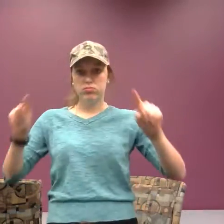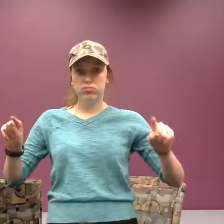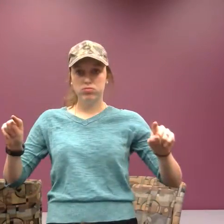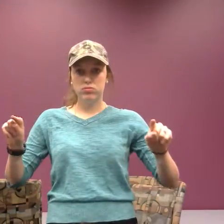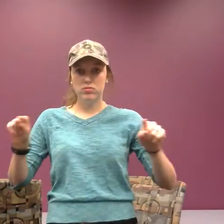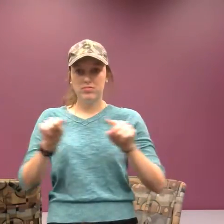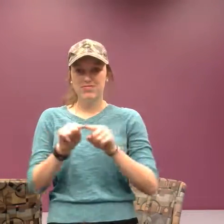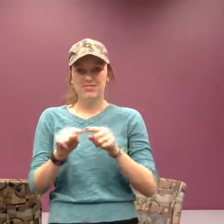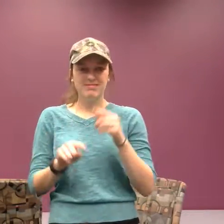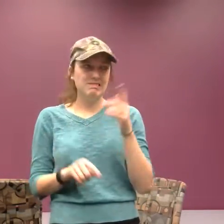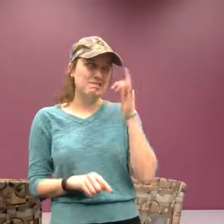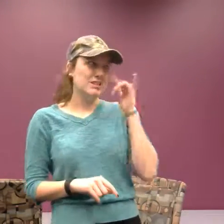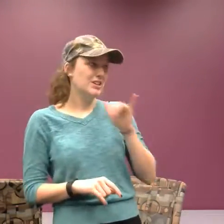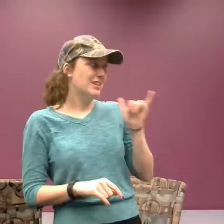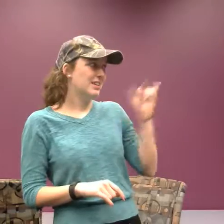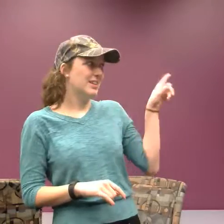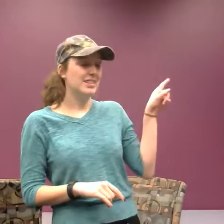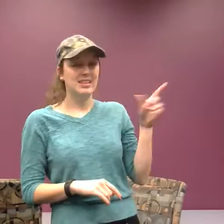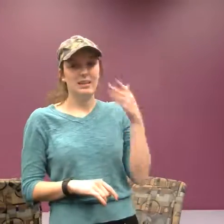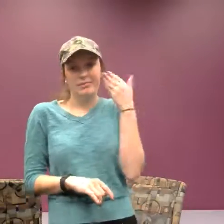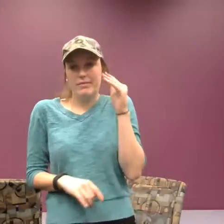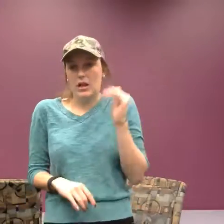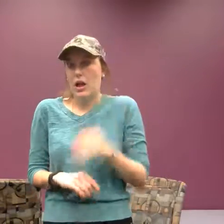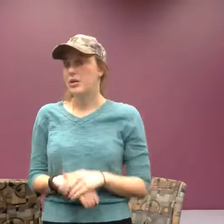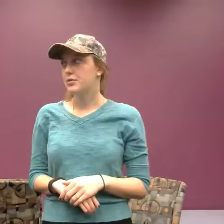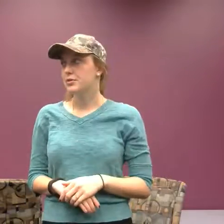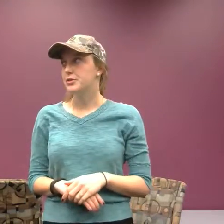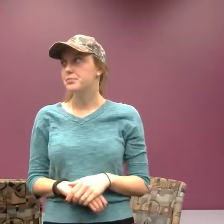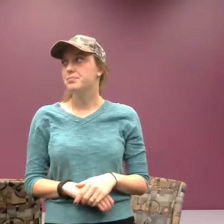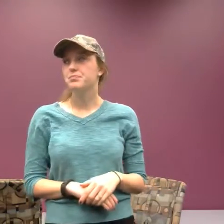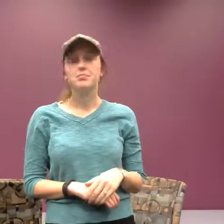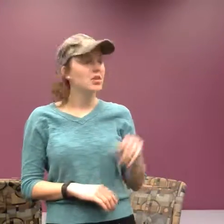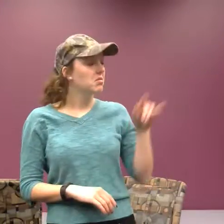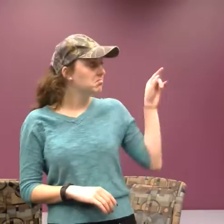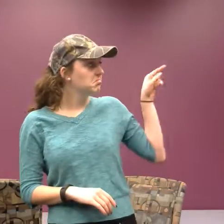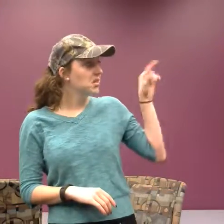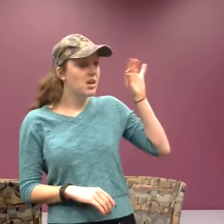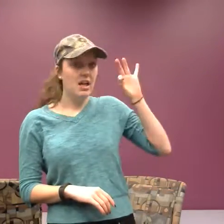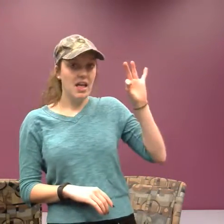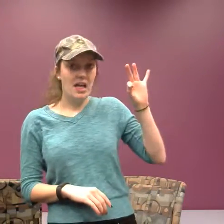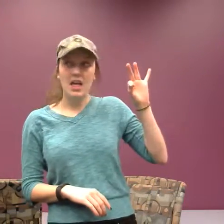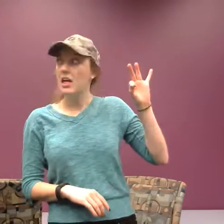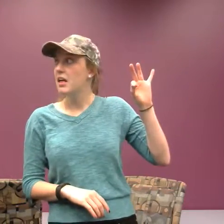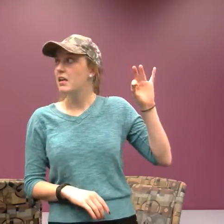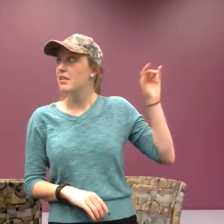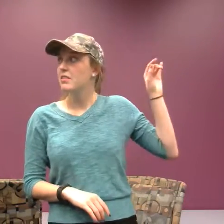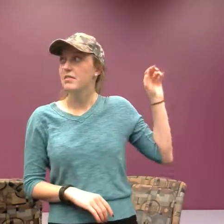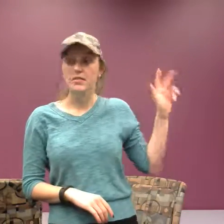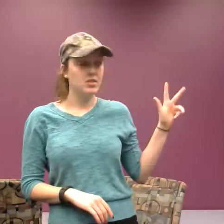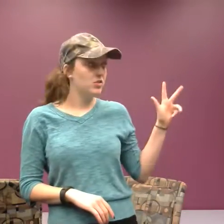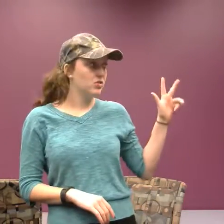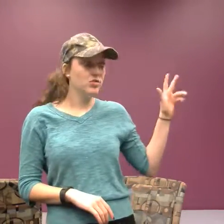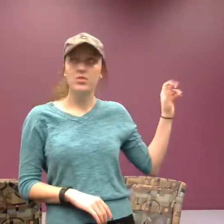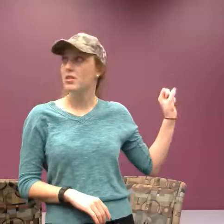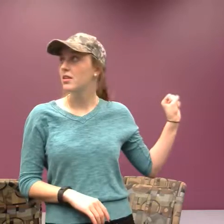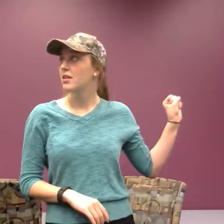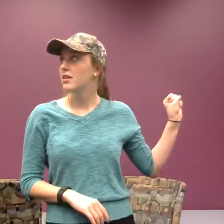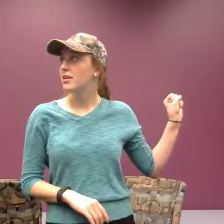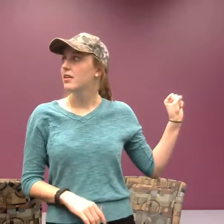not. This might be S, and this might be 3S, and then the